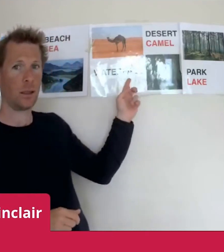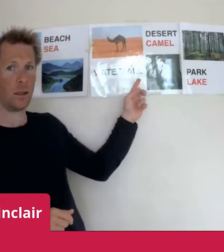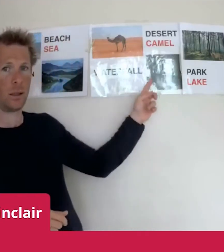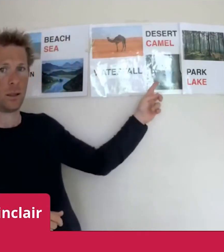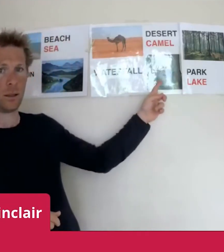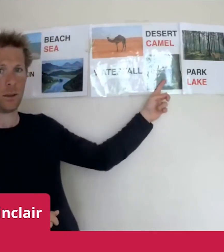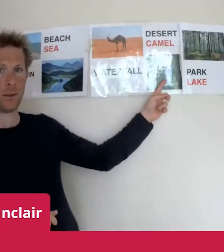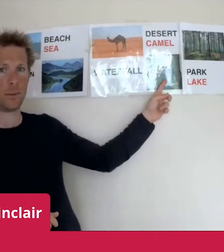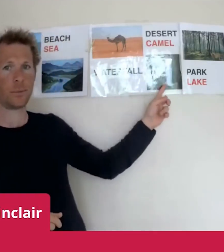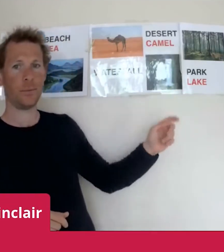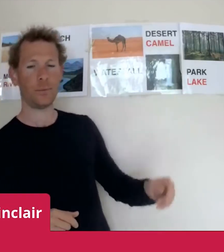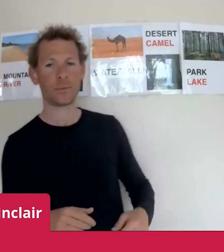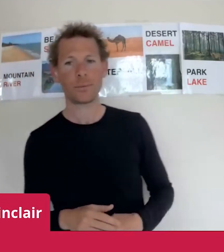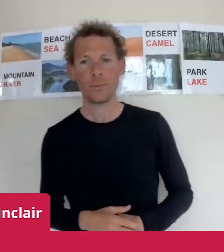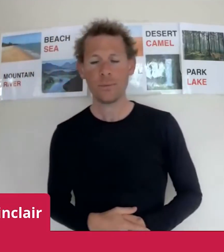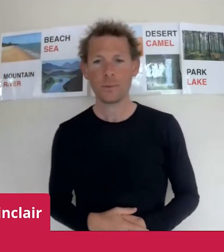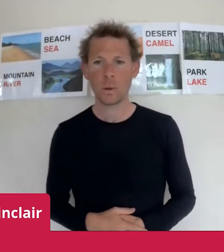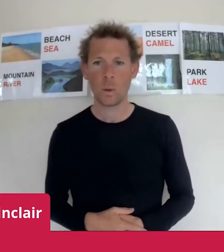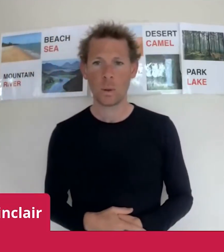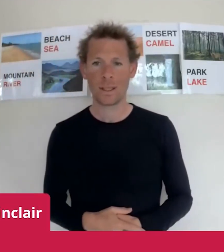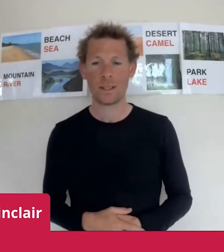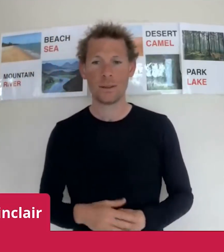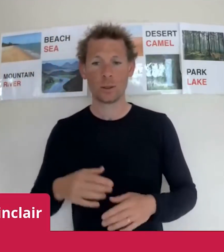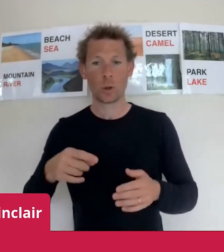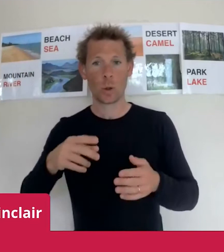waterfall. And there's a picture here.